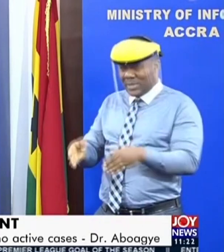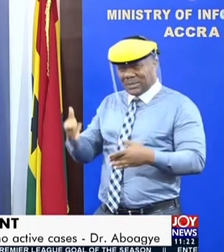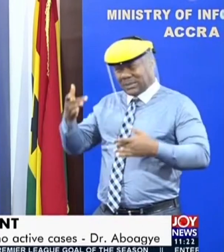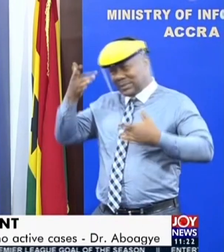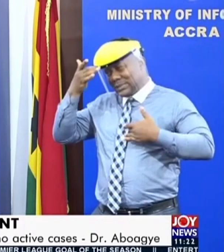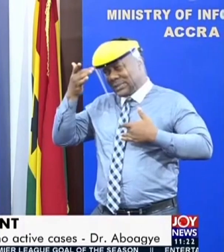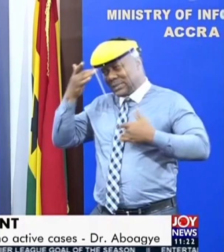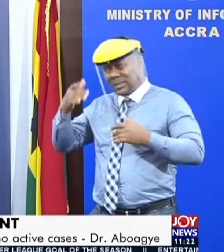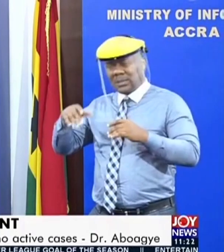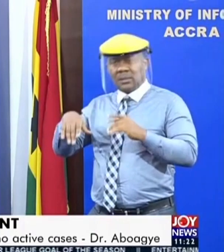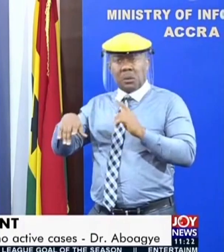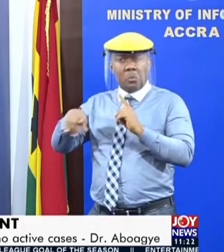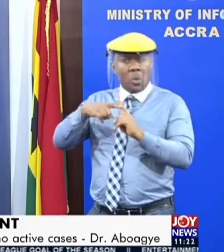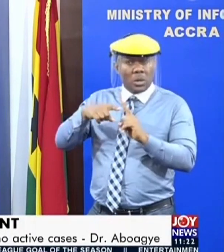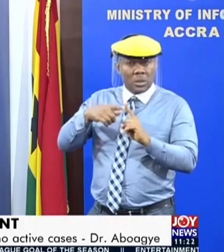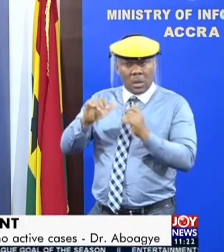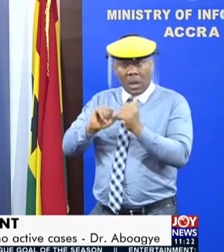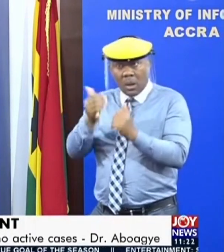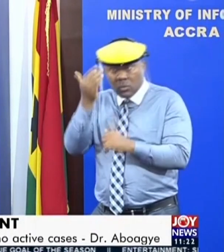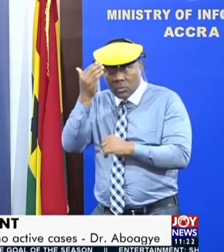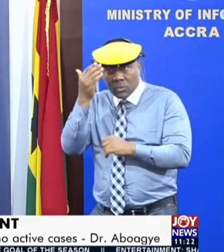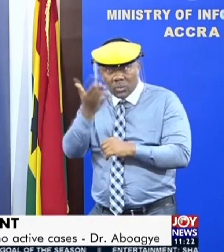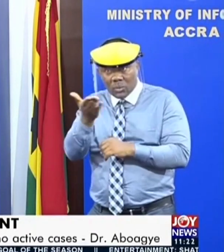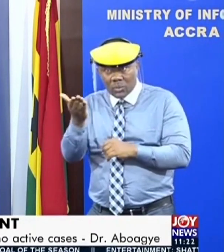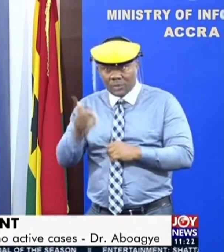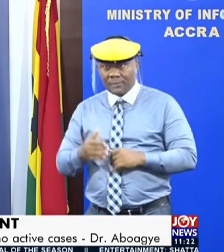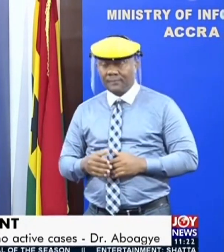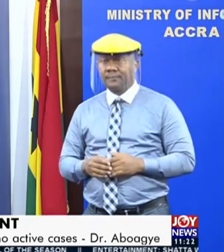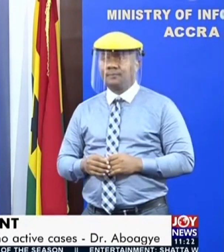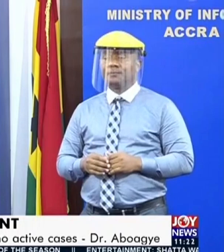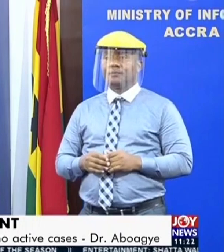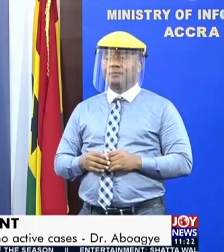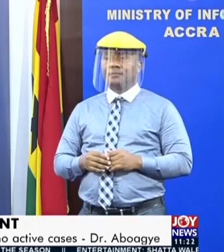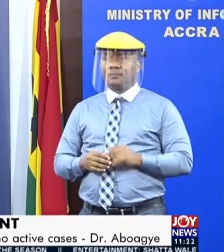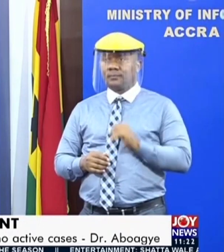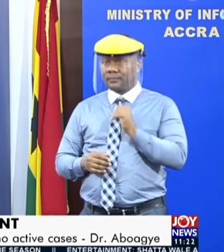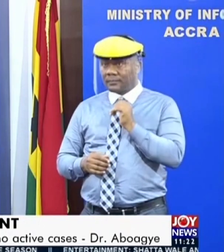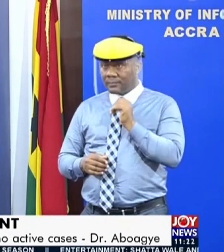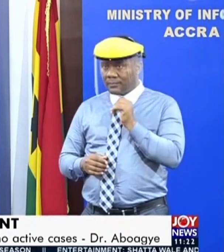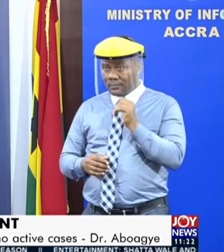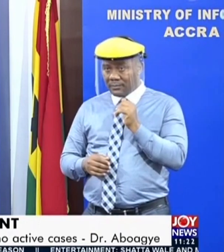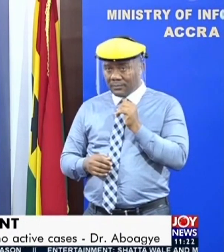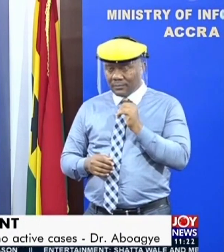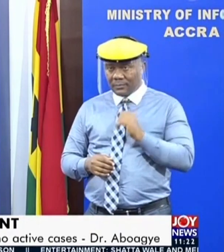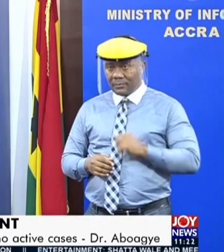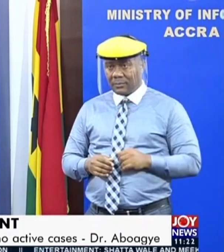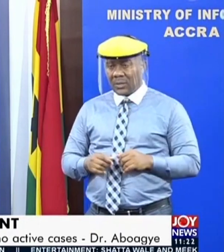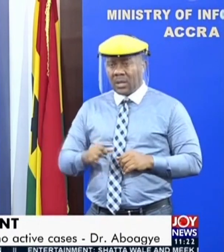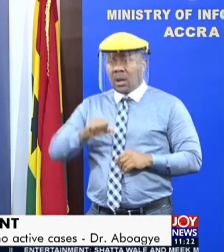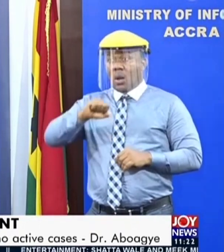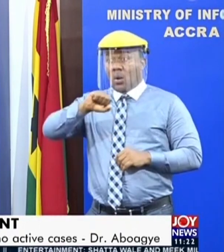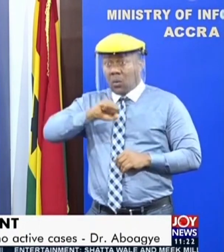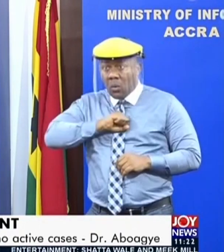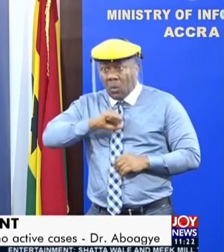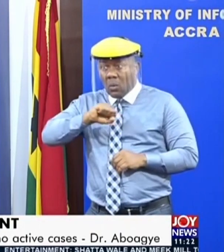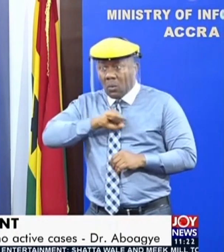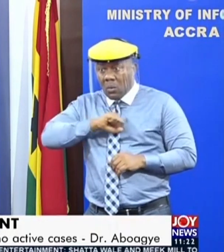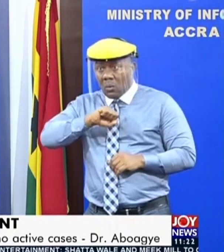to report and get yourself assessed. Cough still remains the most